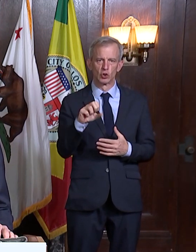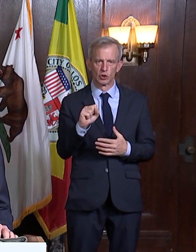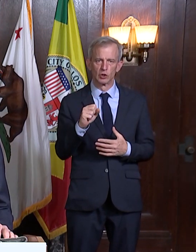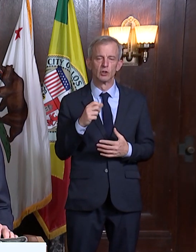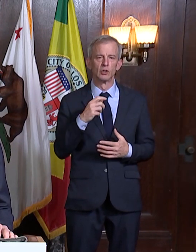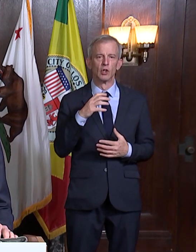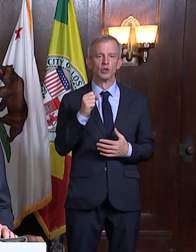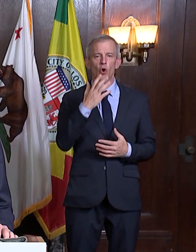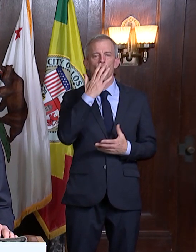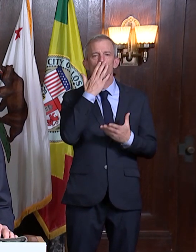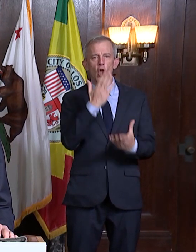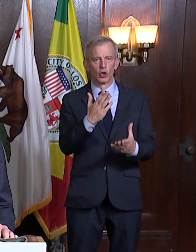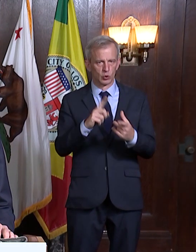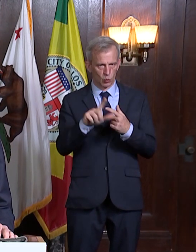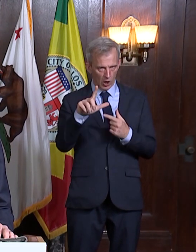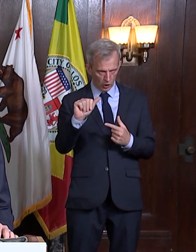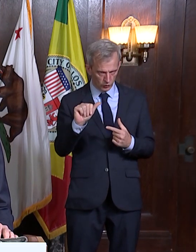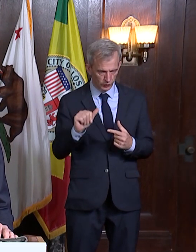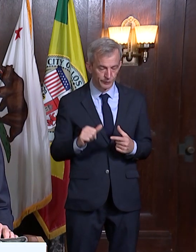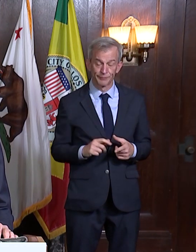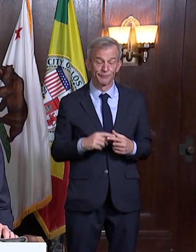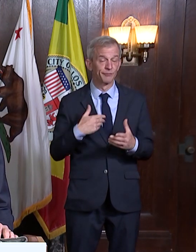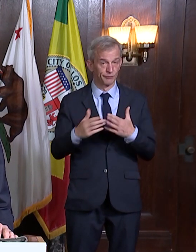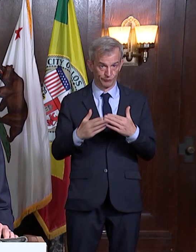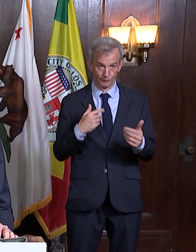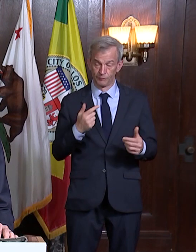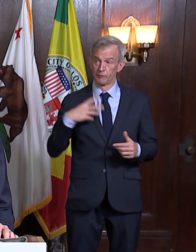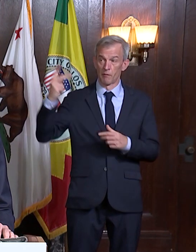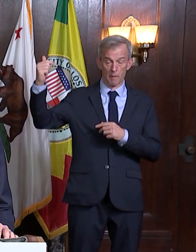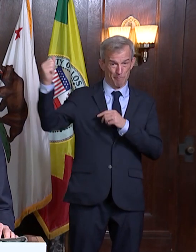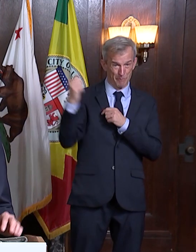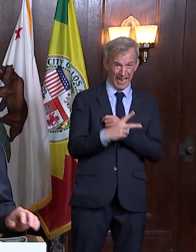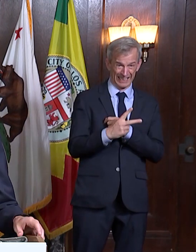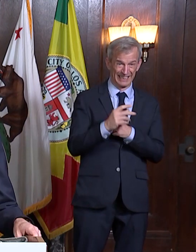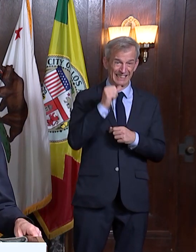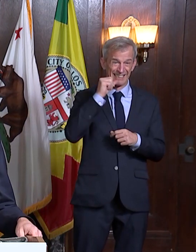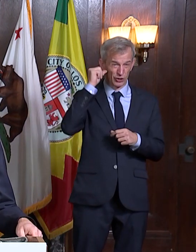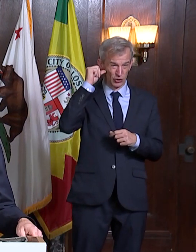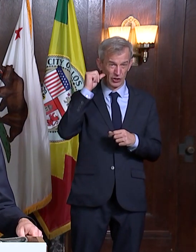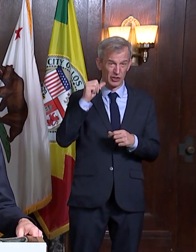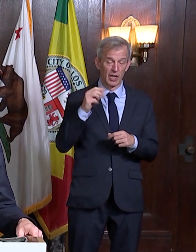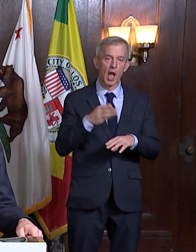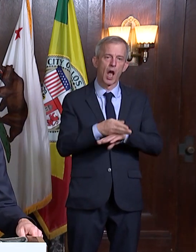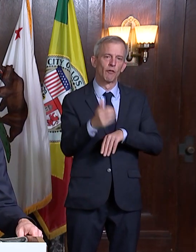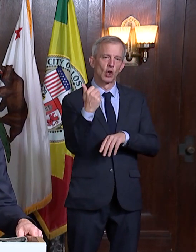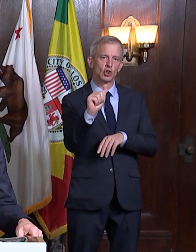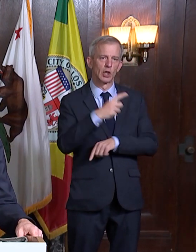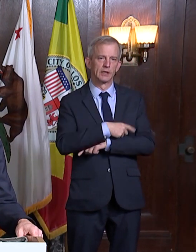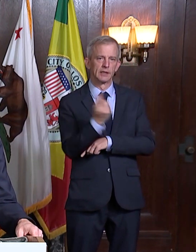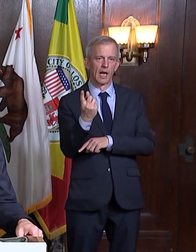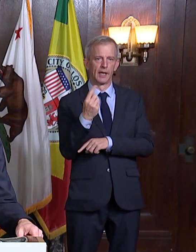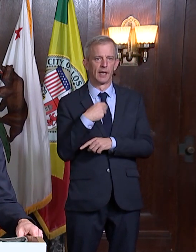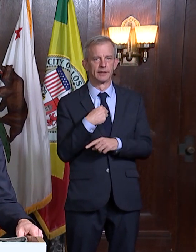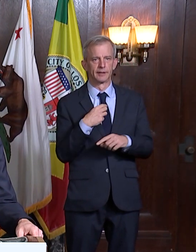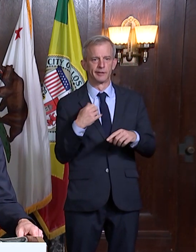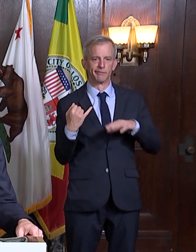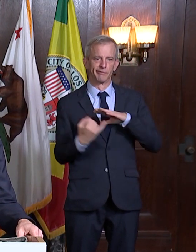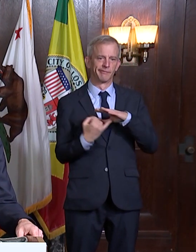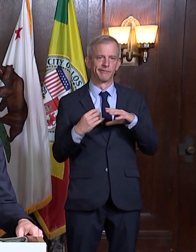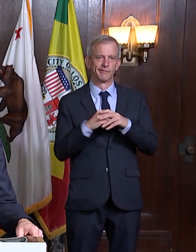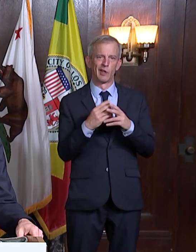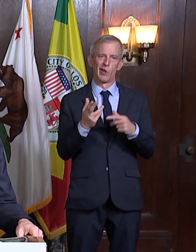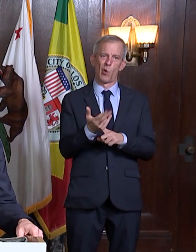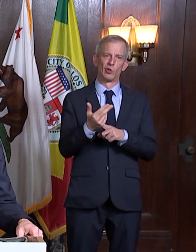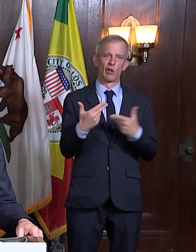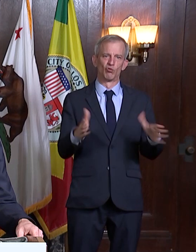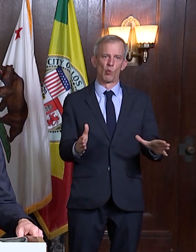fellow cities. But I returned from that climate conference home yesterday after 10 days of isolating in a hotel room, more than 5,000